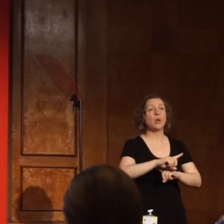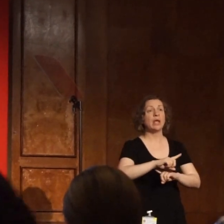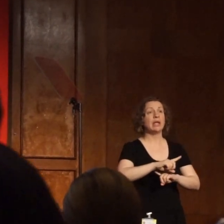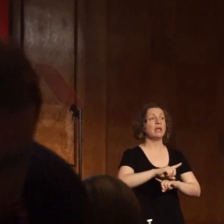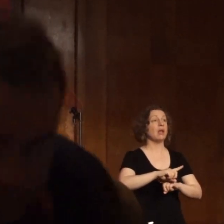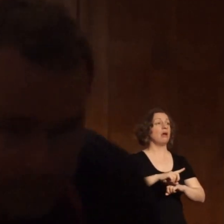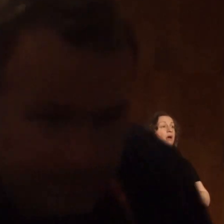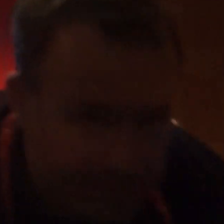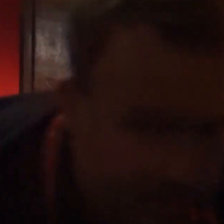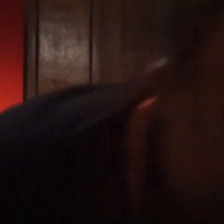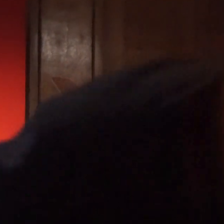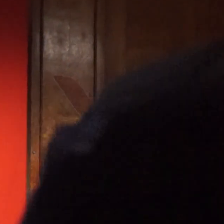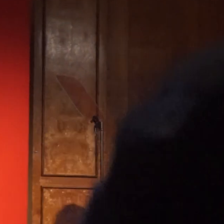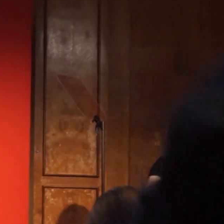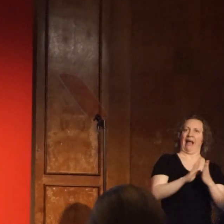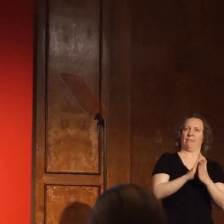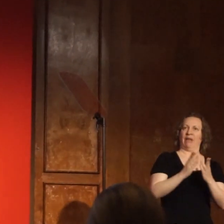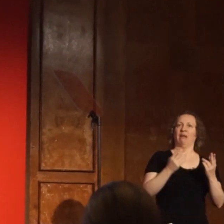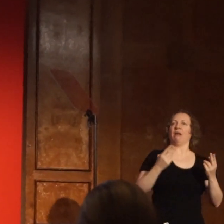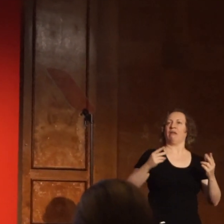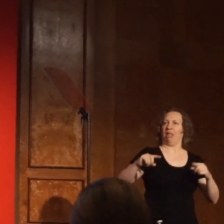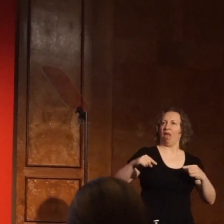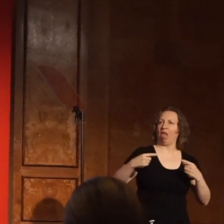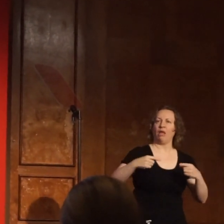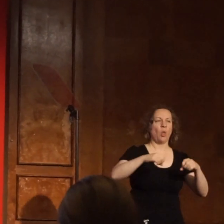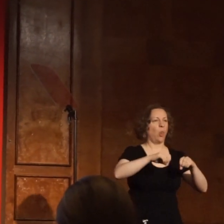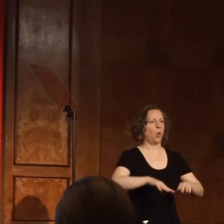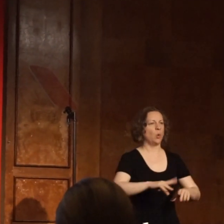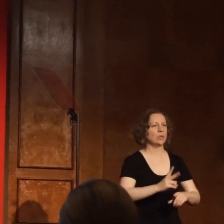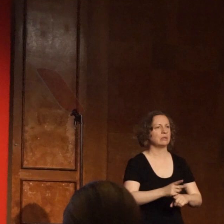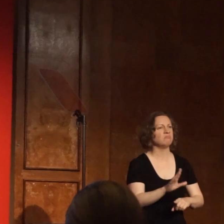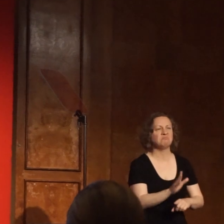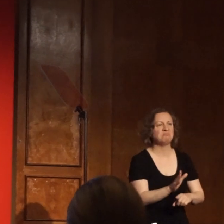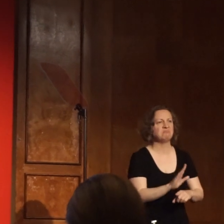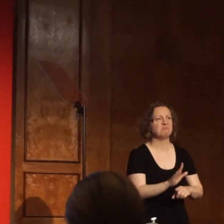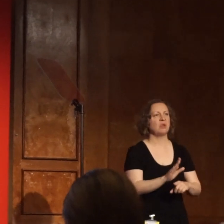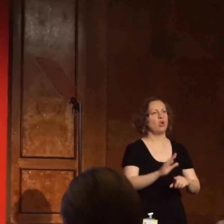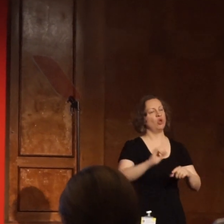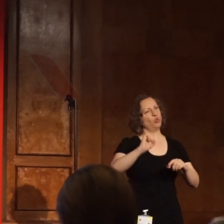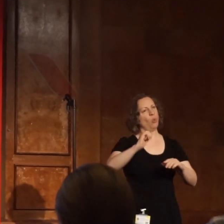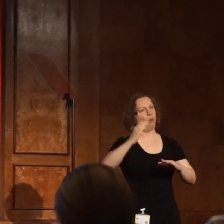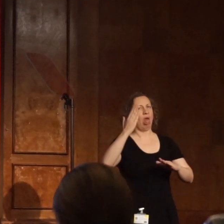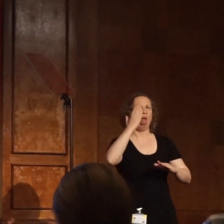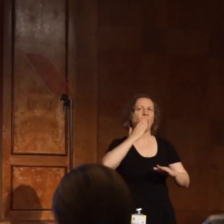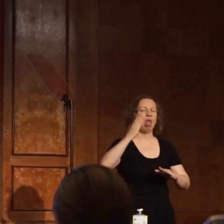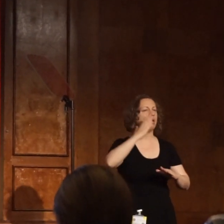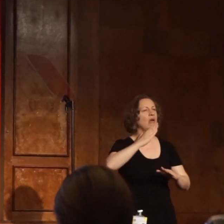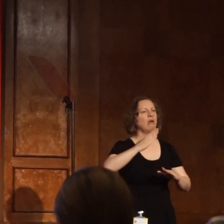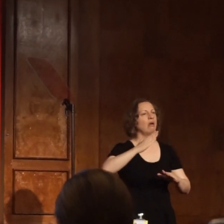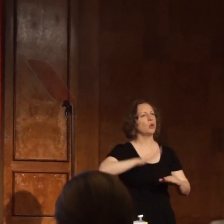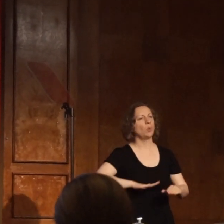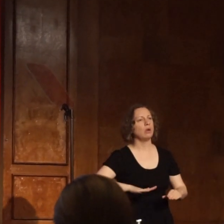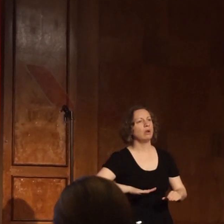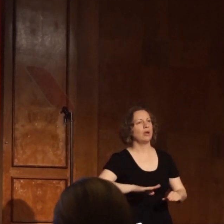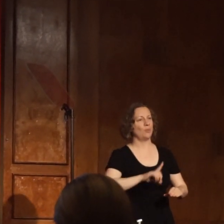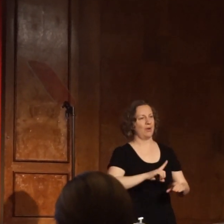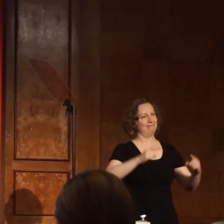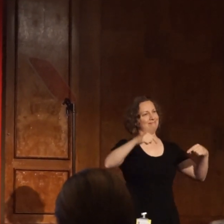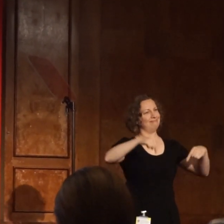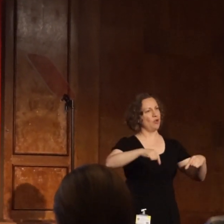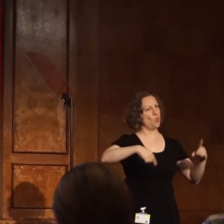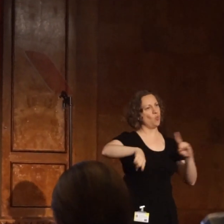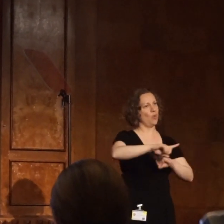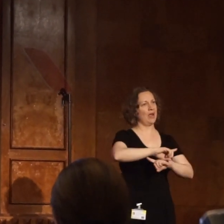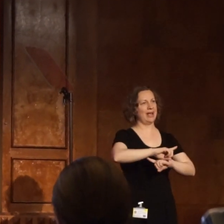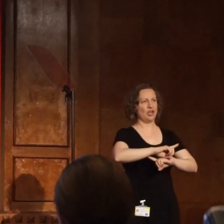we don't want your pity, because this is a place where we stand strong together with a smile on our